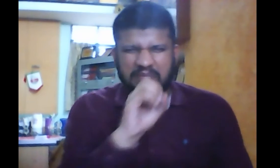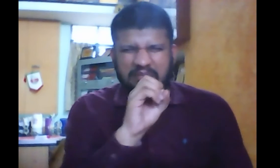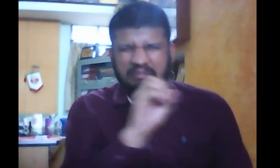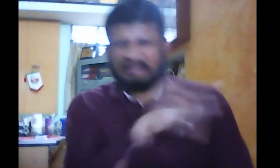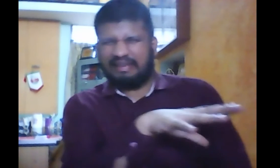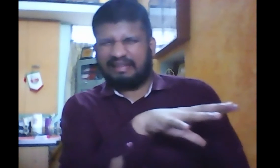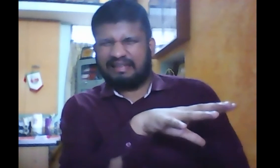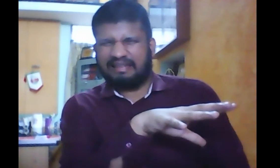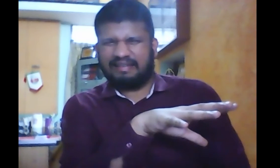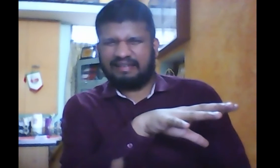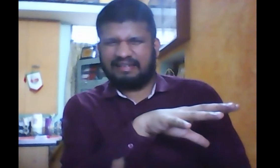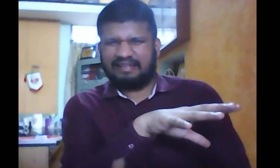Welcome.